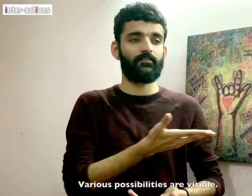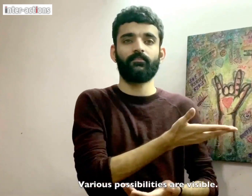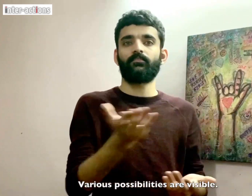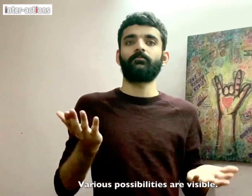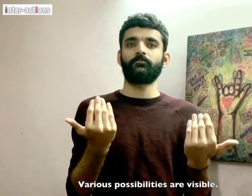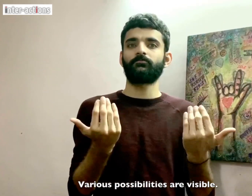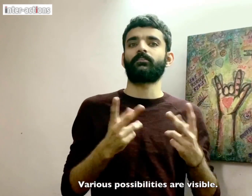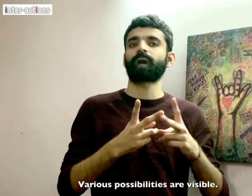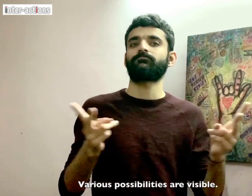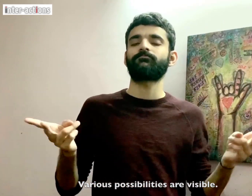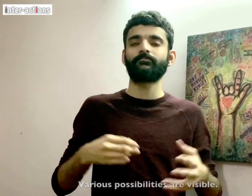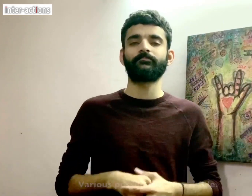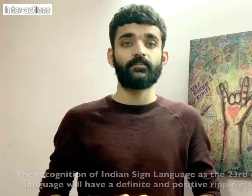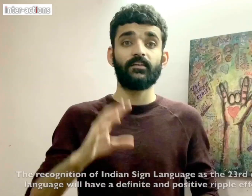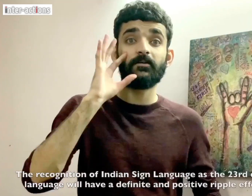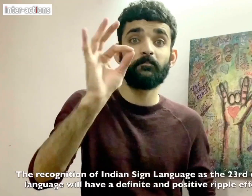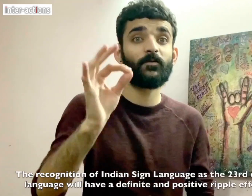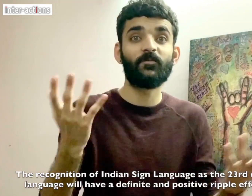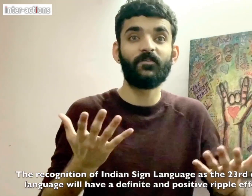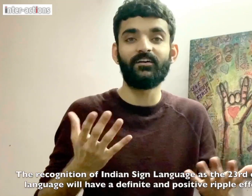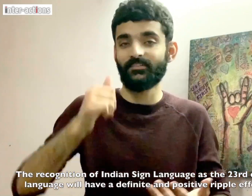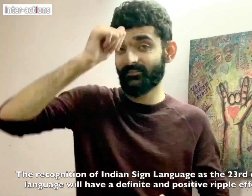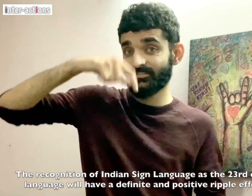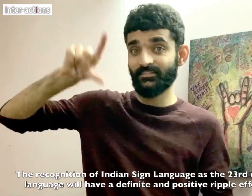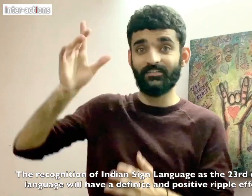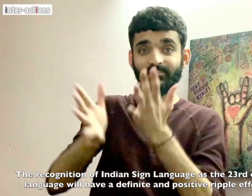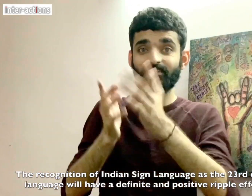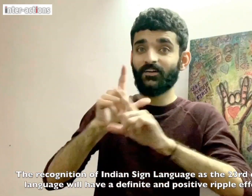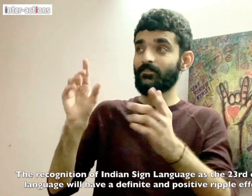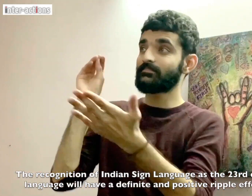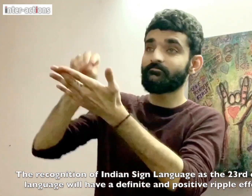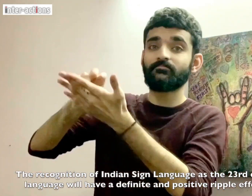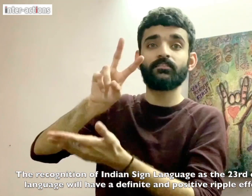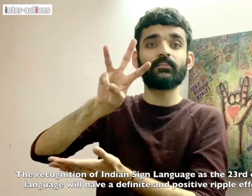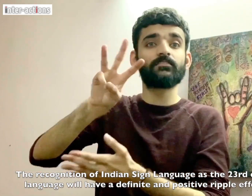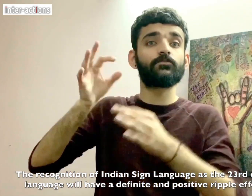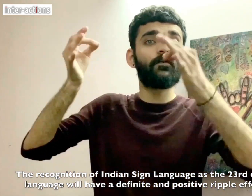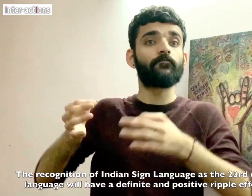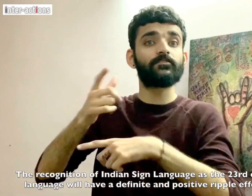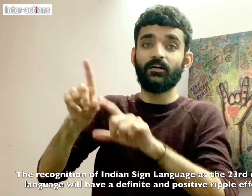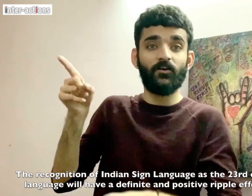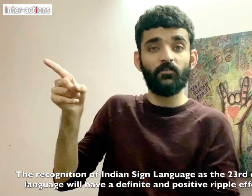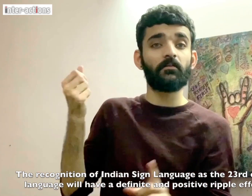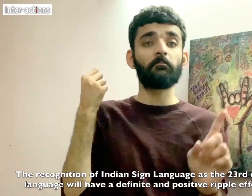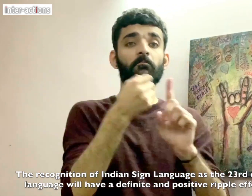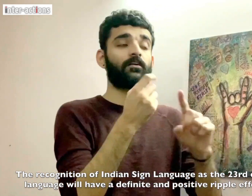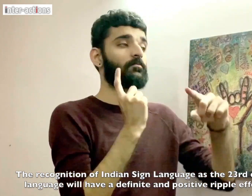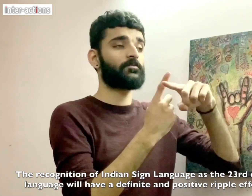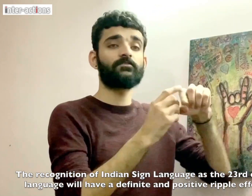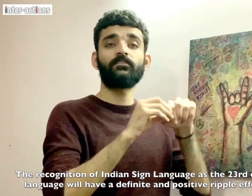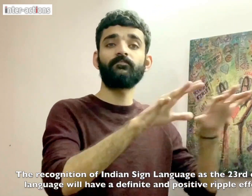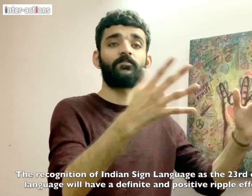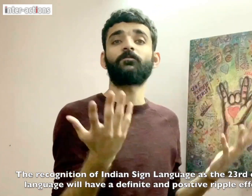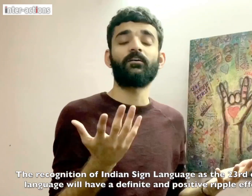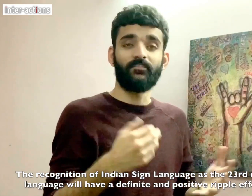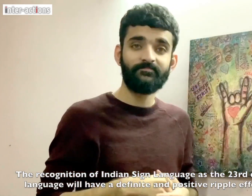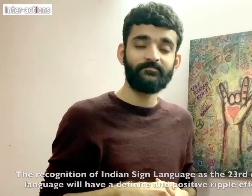Various possibilities are visible. The recognition of Indian Sign Language as a 23rd official language will have definite and positive ripple